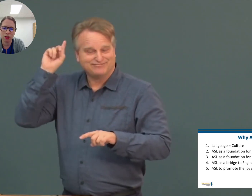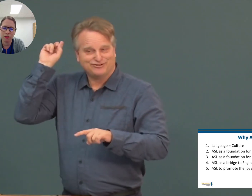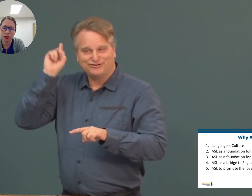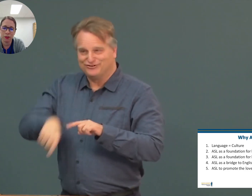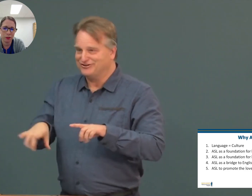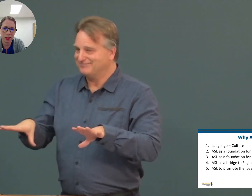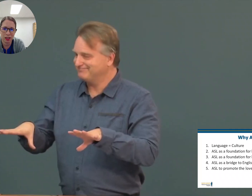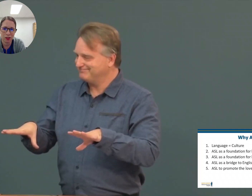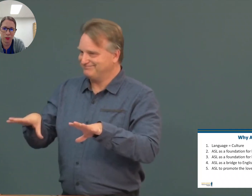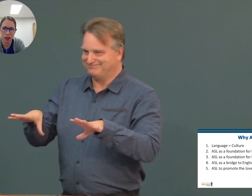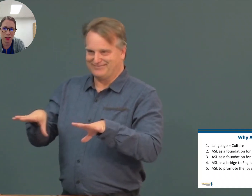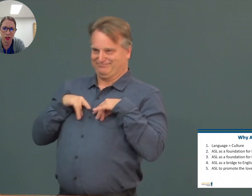for different reasons with English.